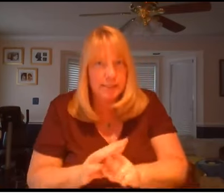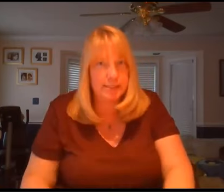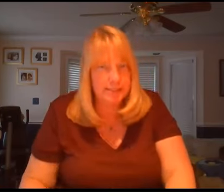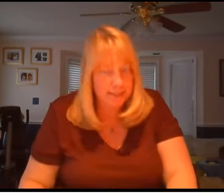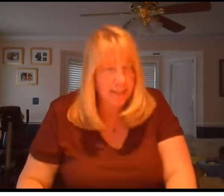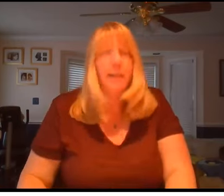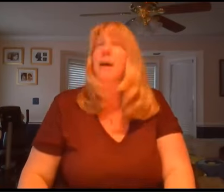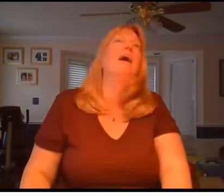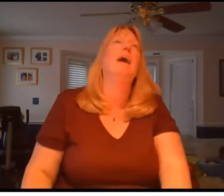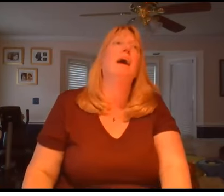with